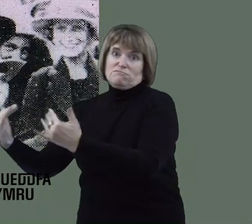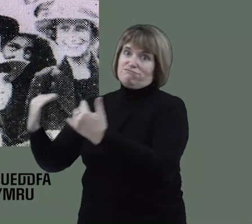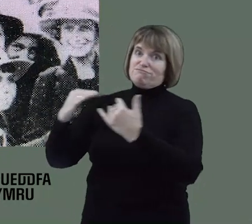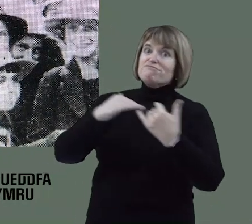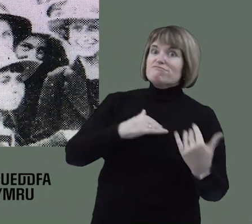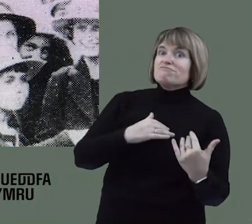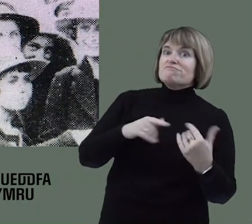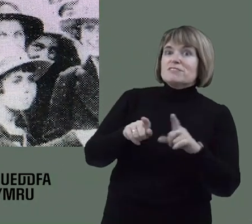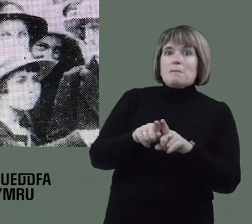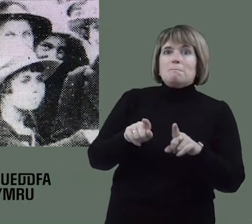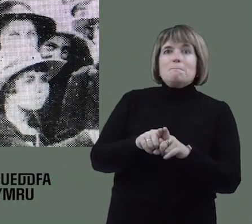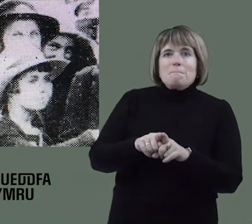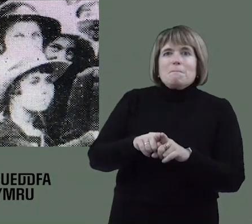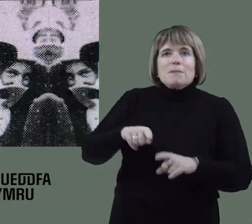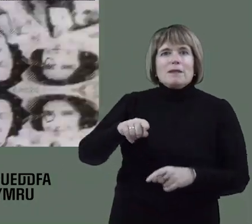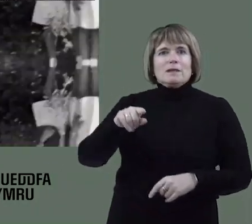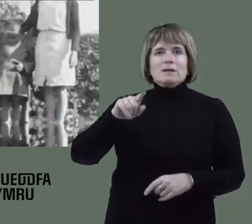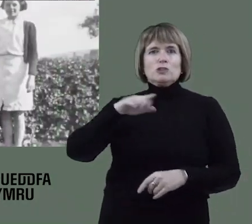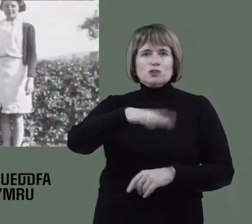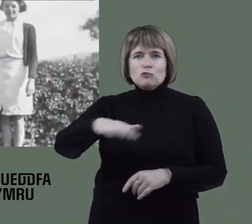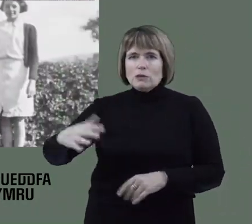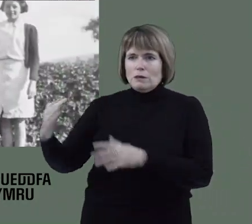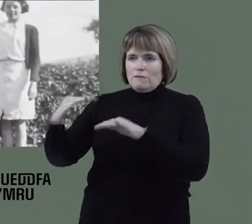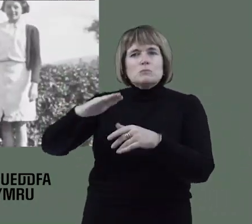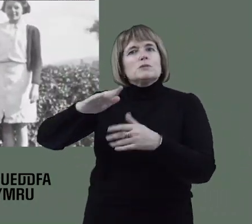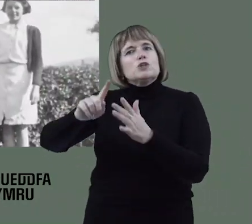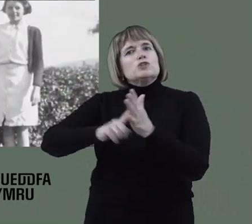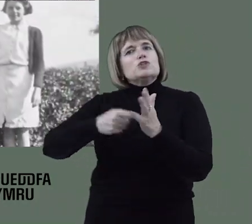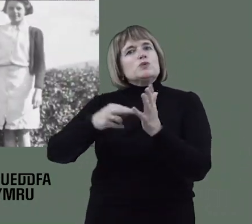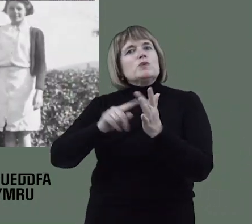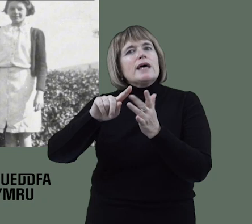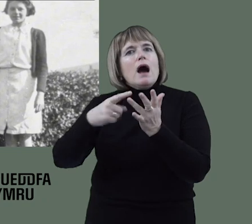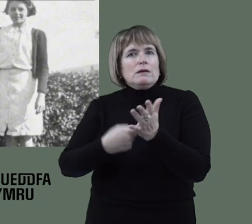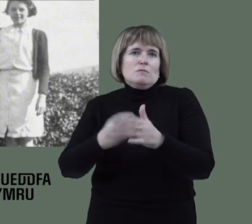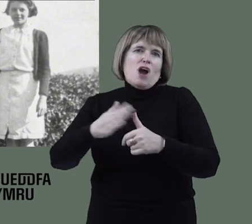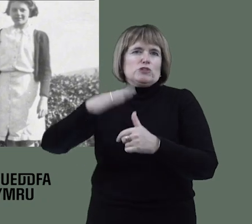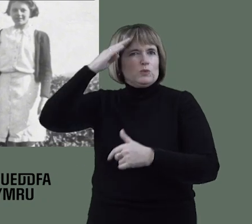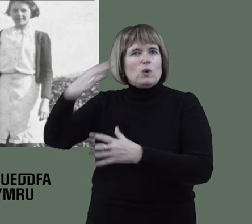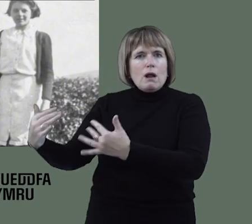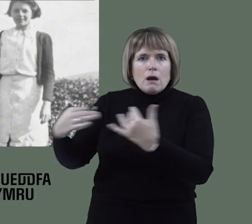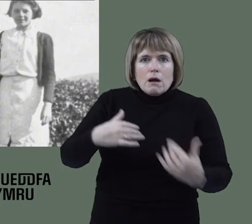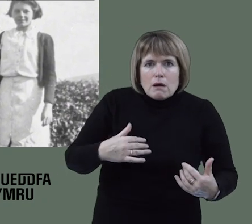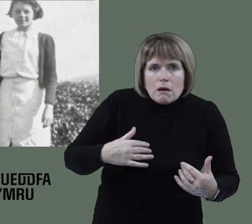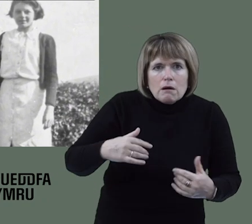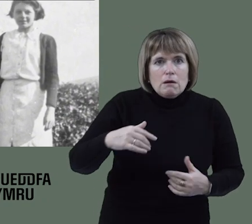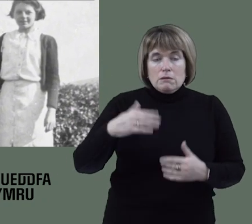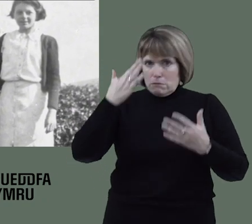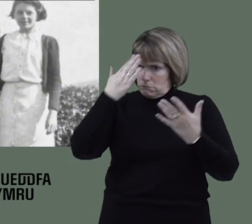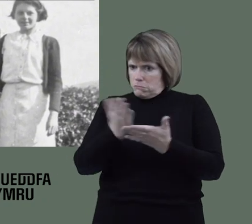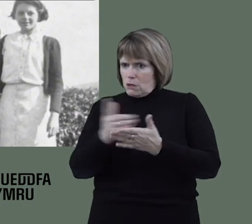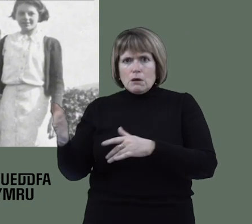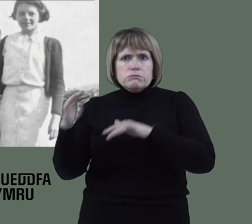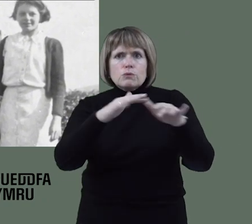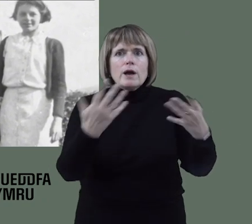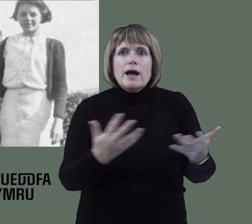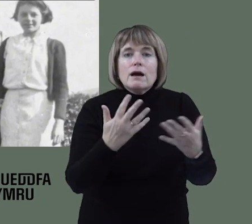coast. Children from Deal came as well for junior school, but I don't know where they went because I was in the